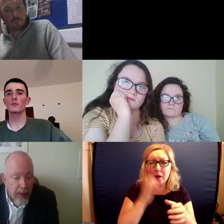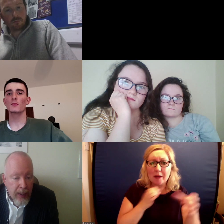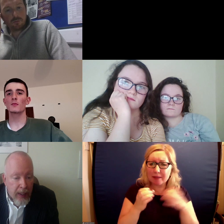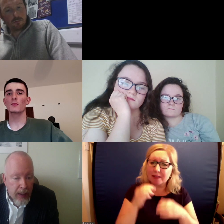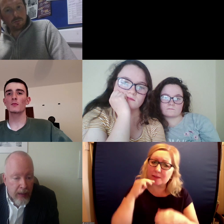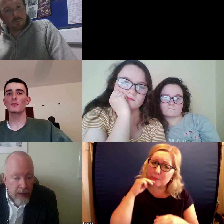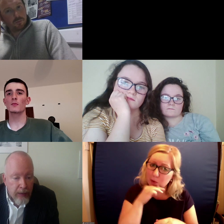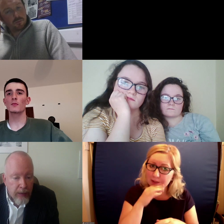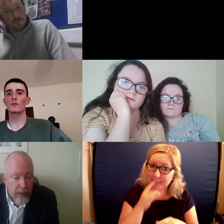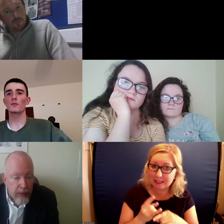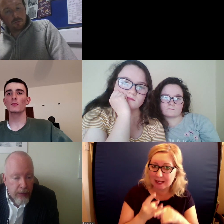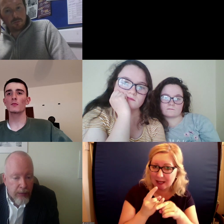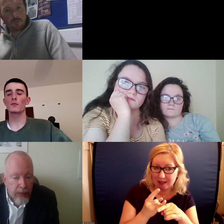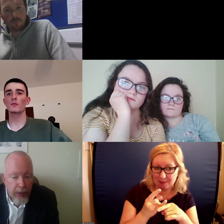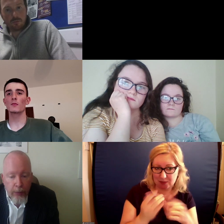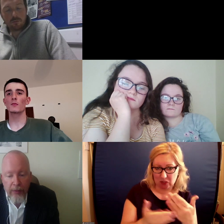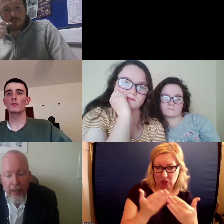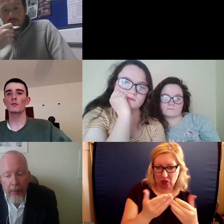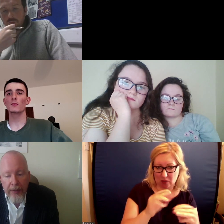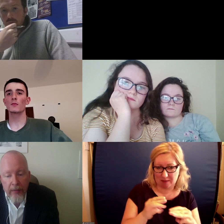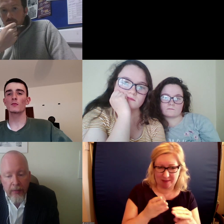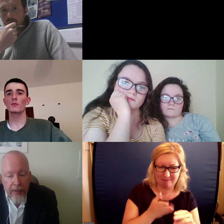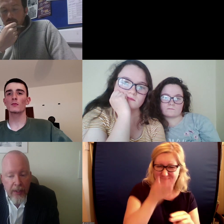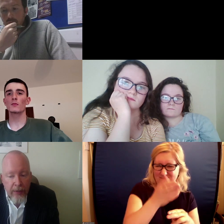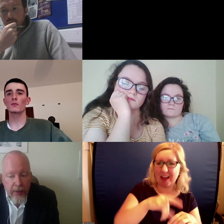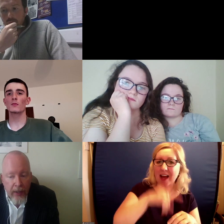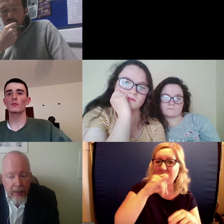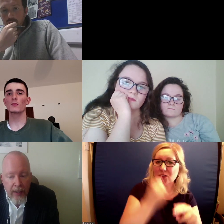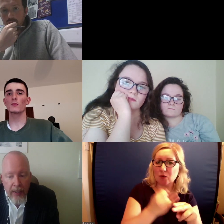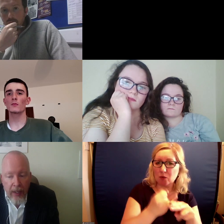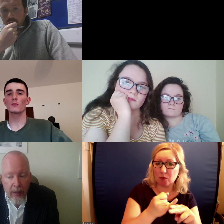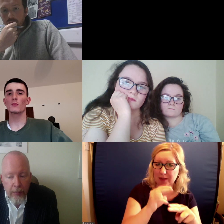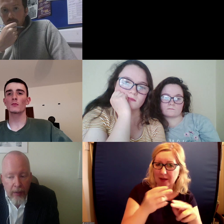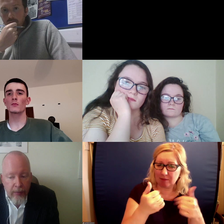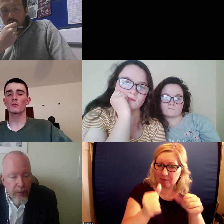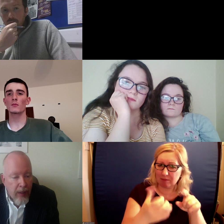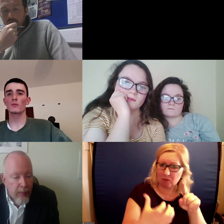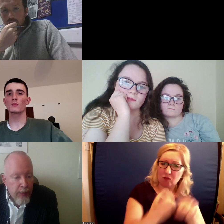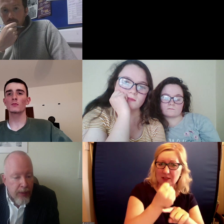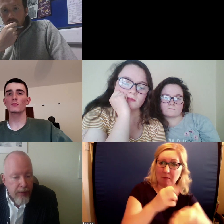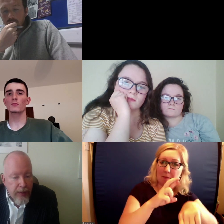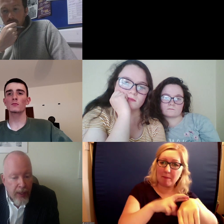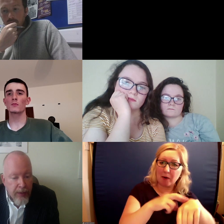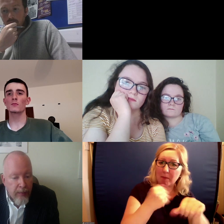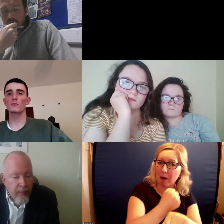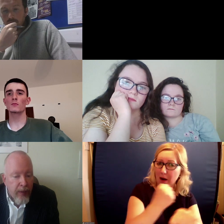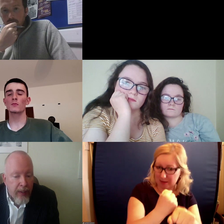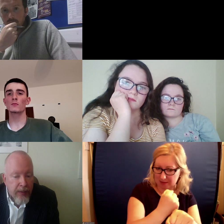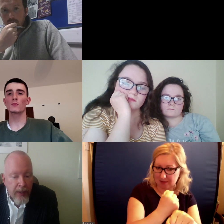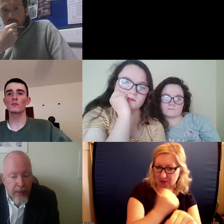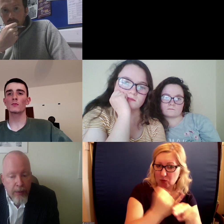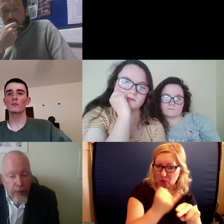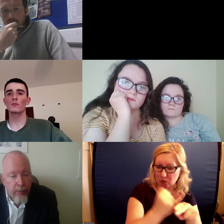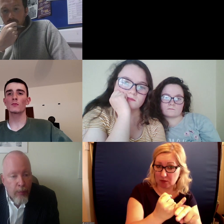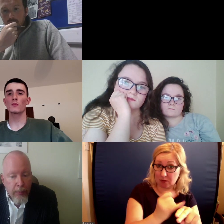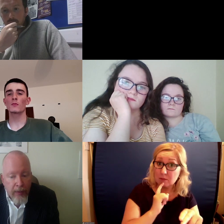grades. Do we know enough about the positive educational side of music and arts education and its